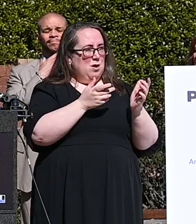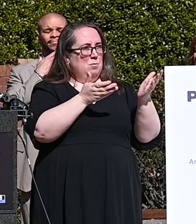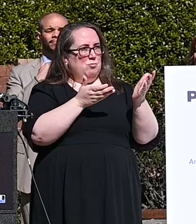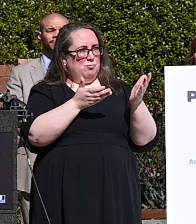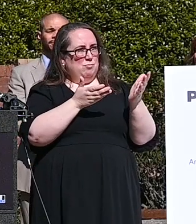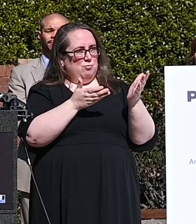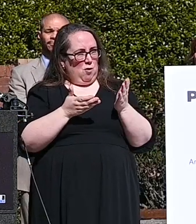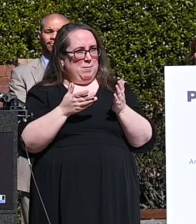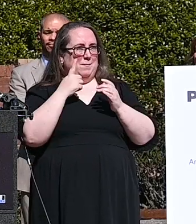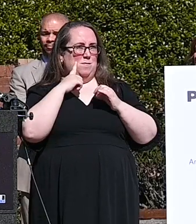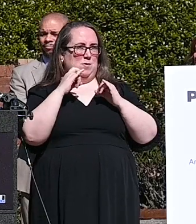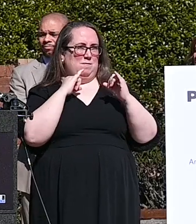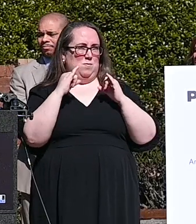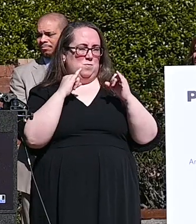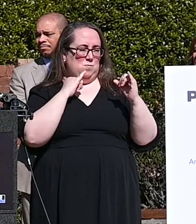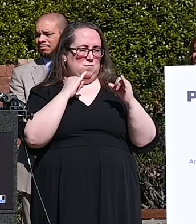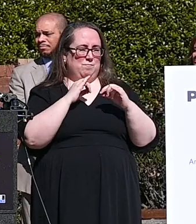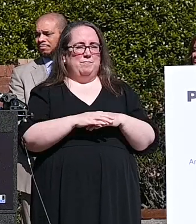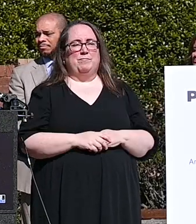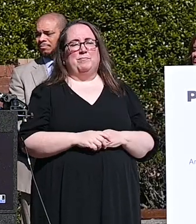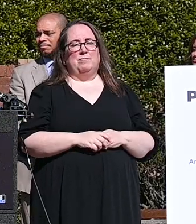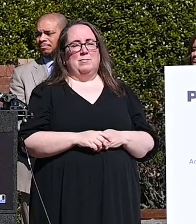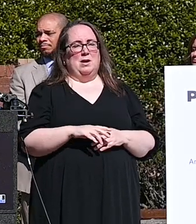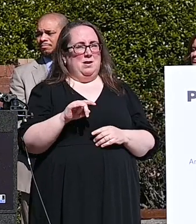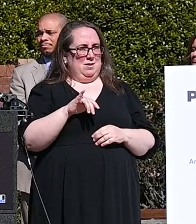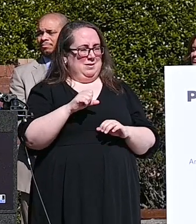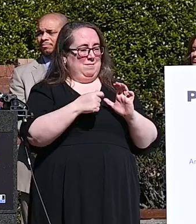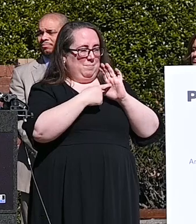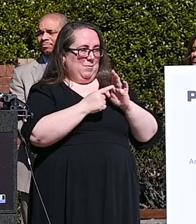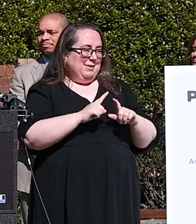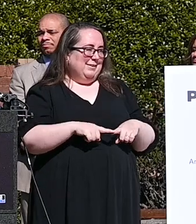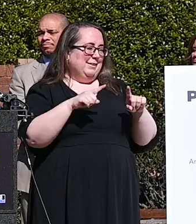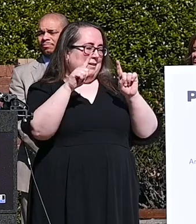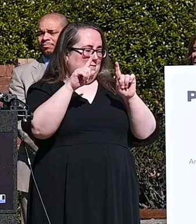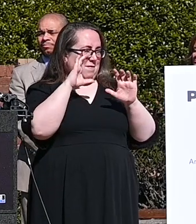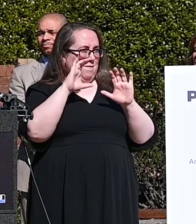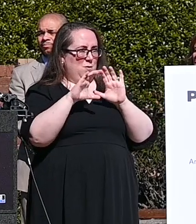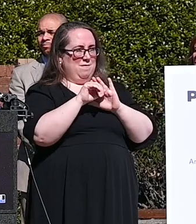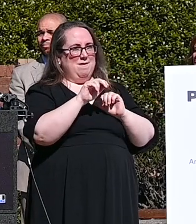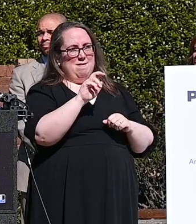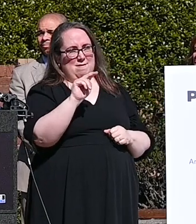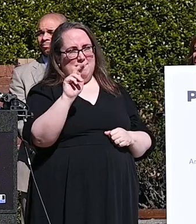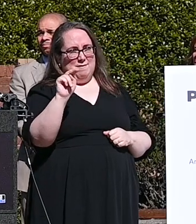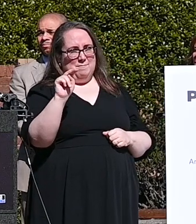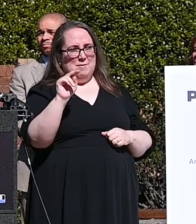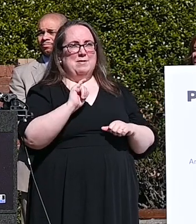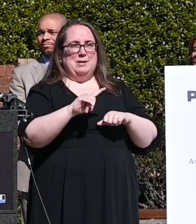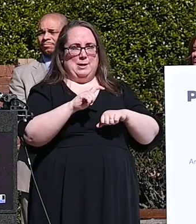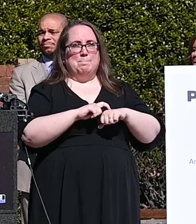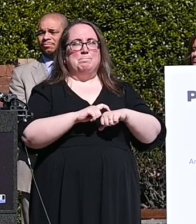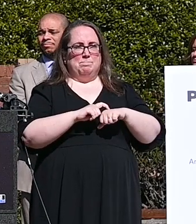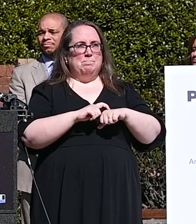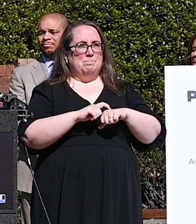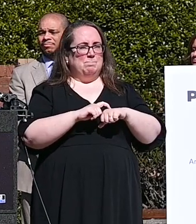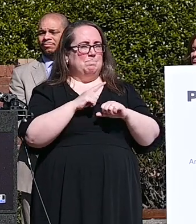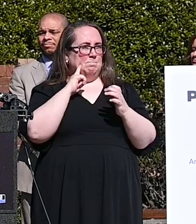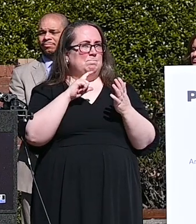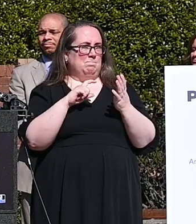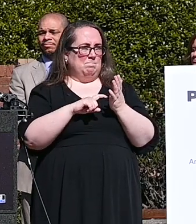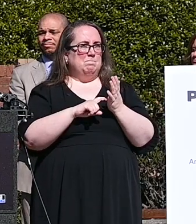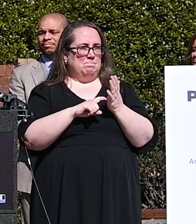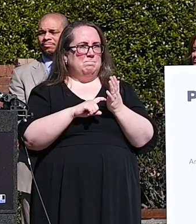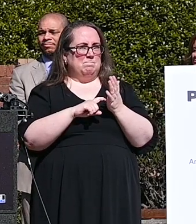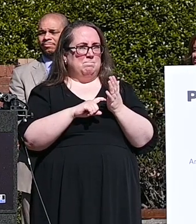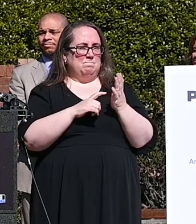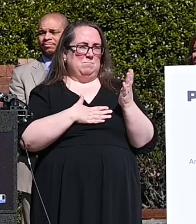him in for an interview. Davis was shown a different photo of Ann, and this time he recognized her